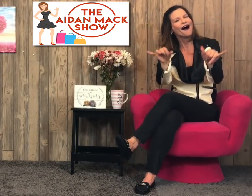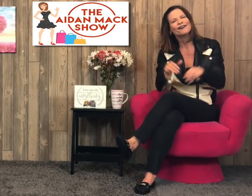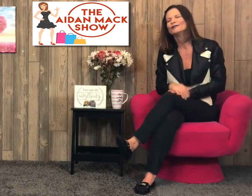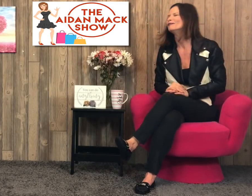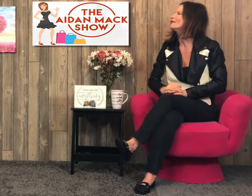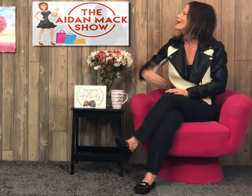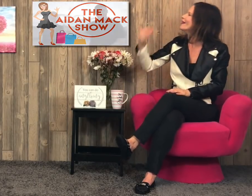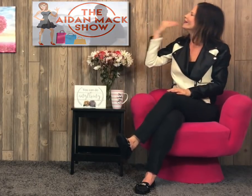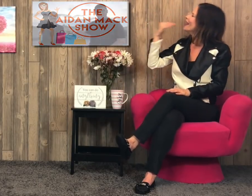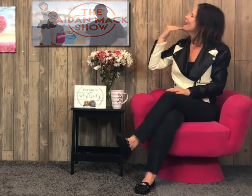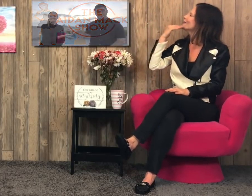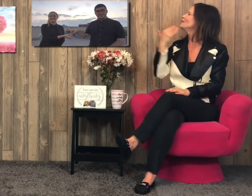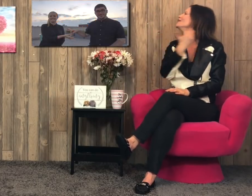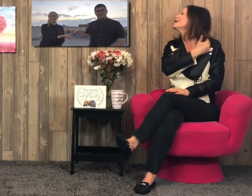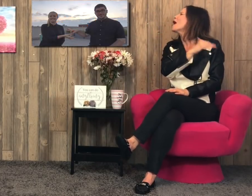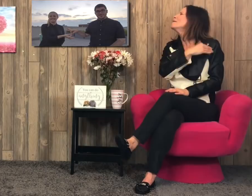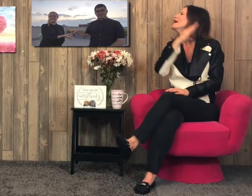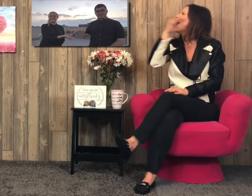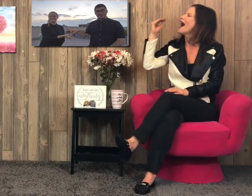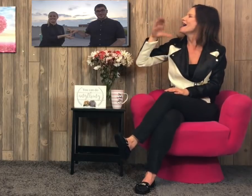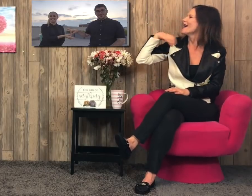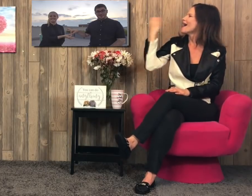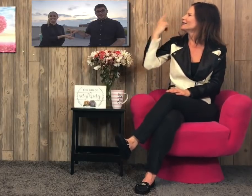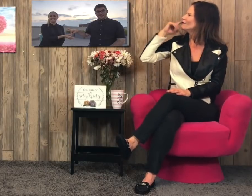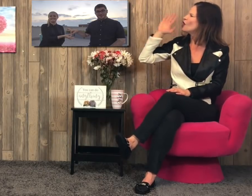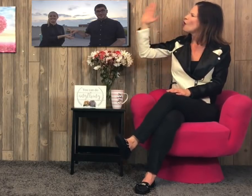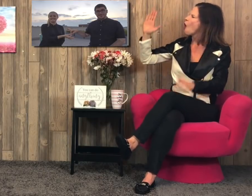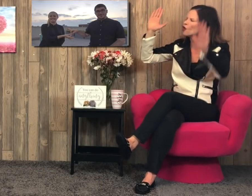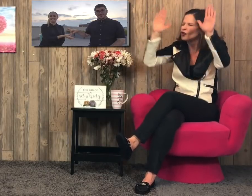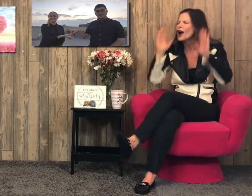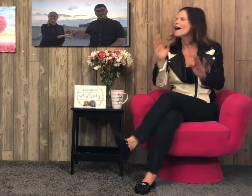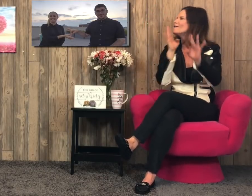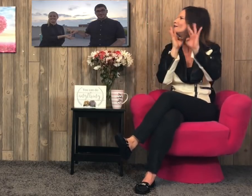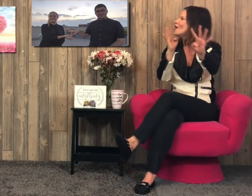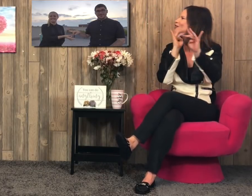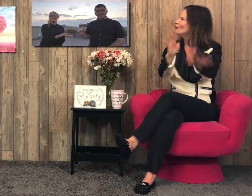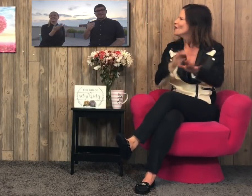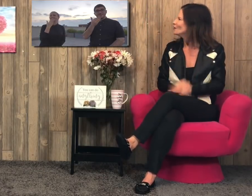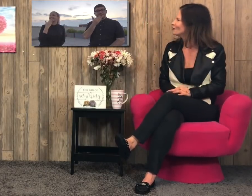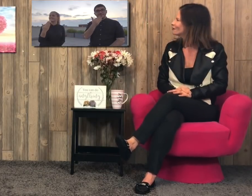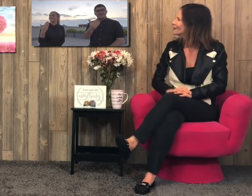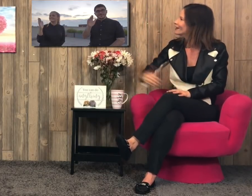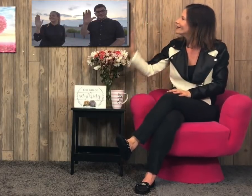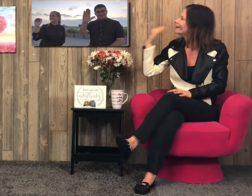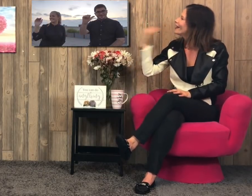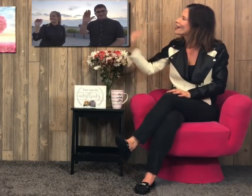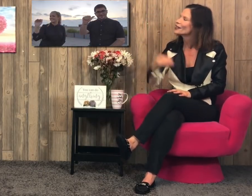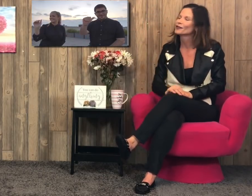that. Thanks, Dominic and Casey, for your great voiceover. Thank you.